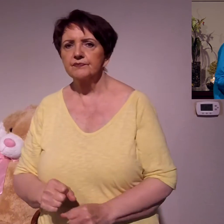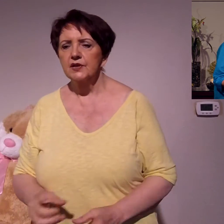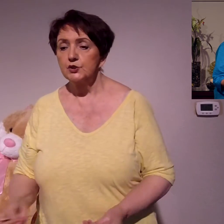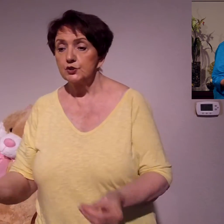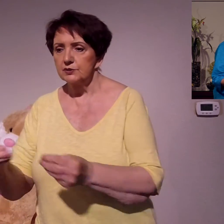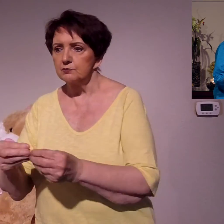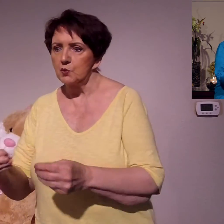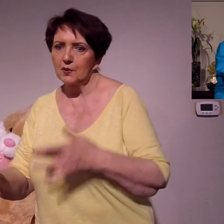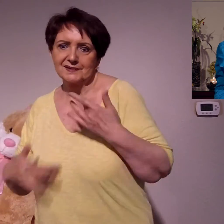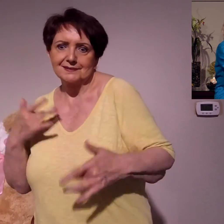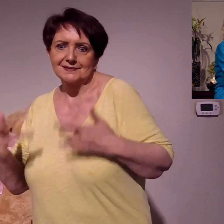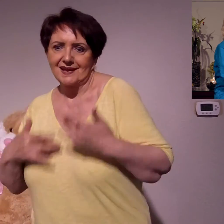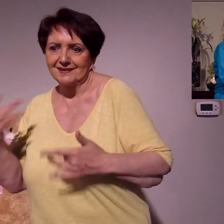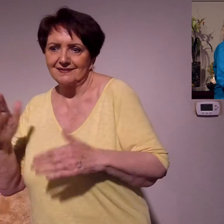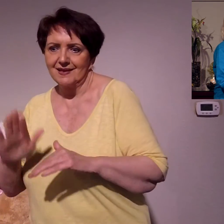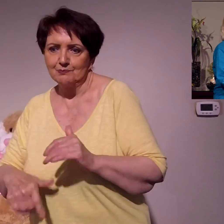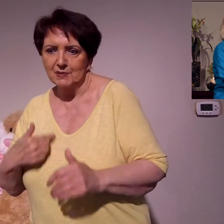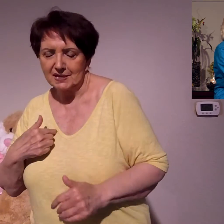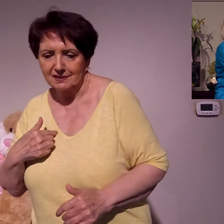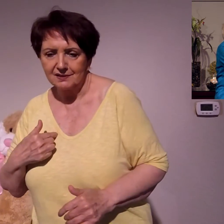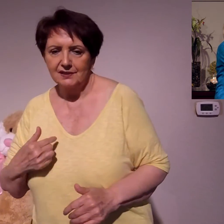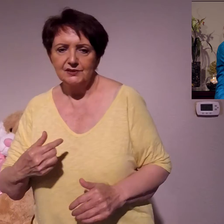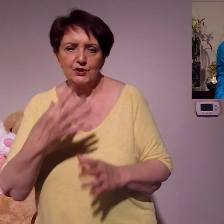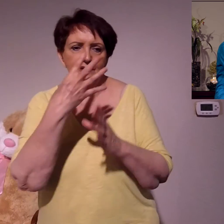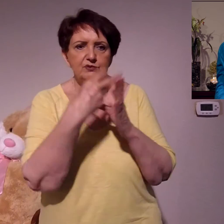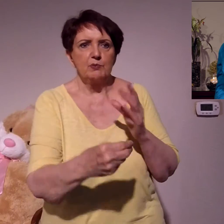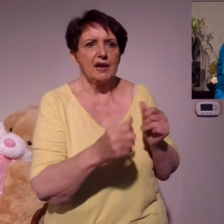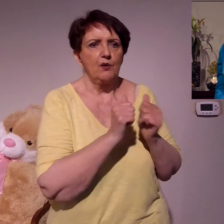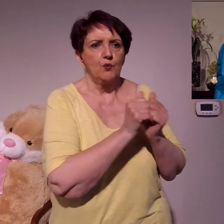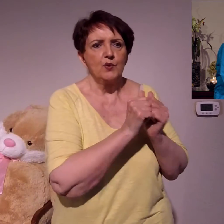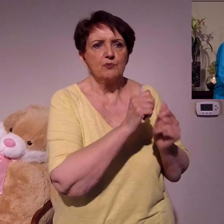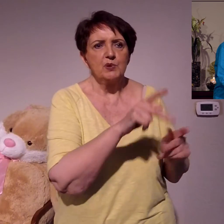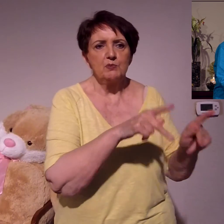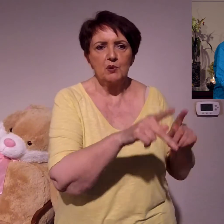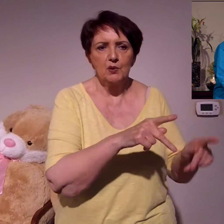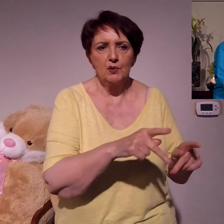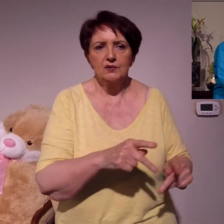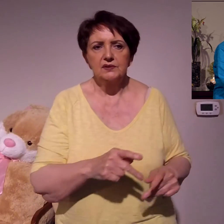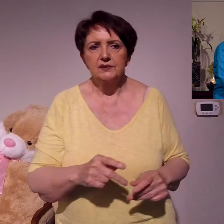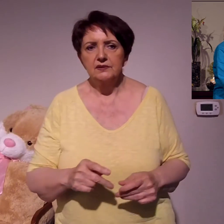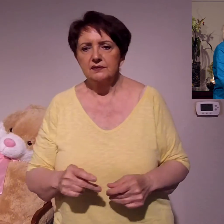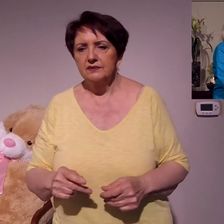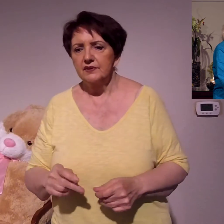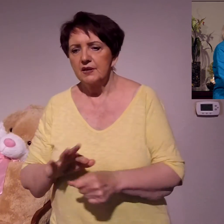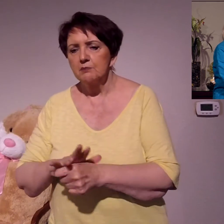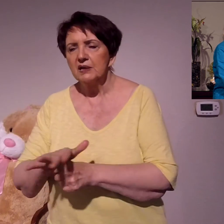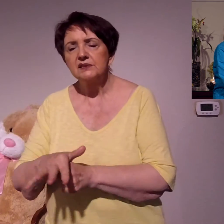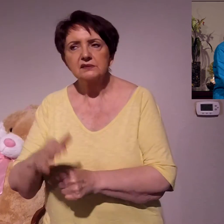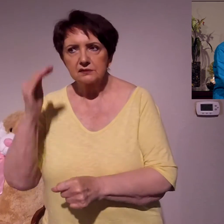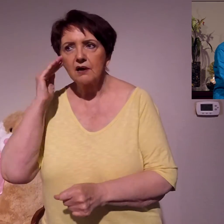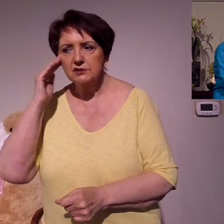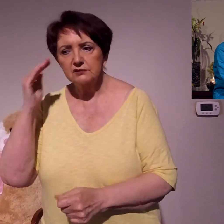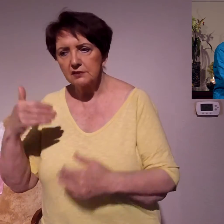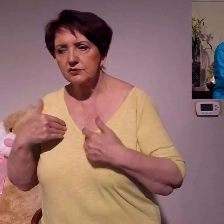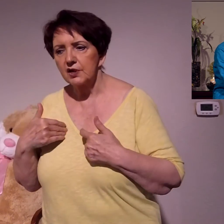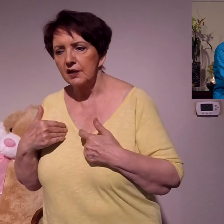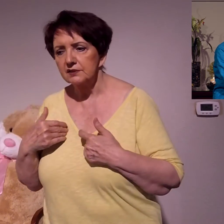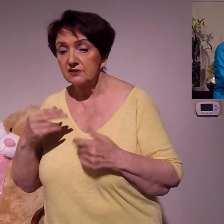be just like me, then the very differences that she brings are the things that are attractive to me,